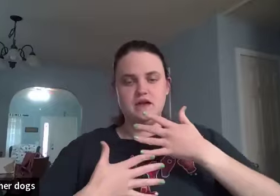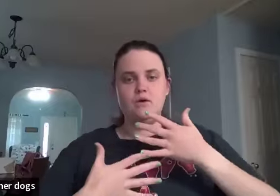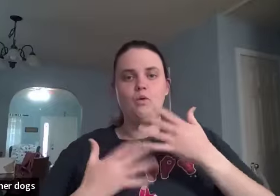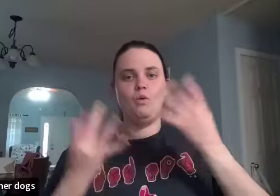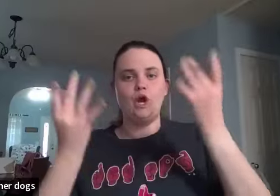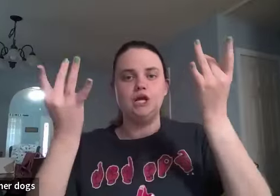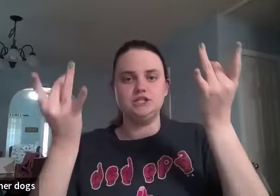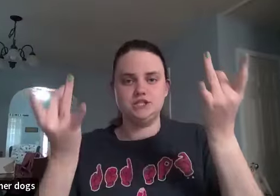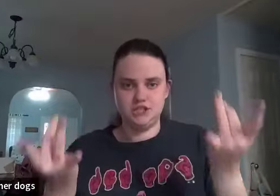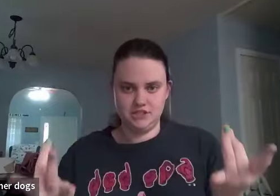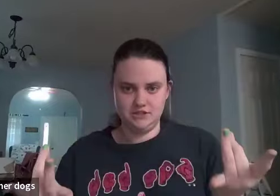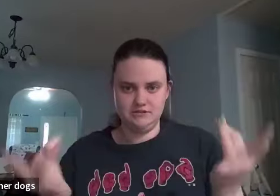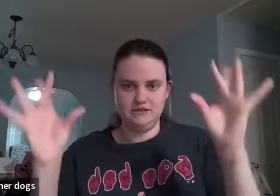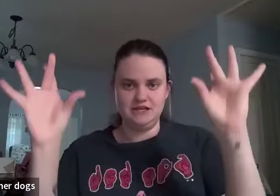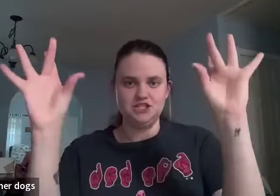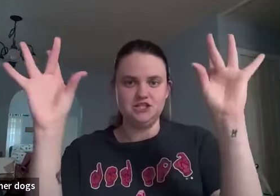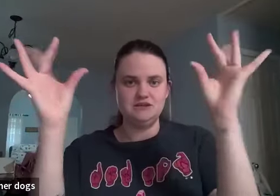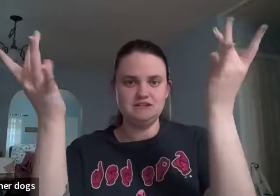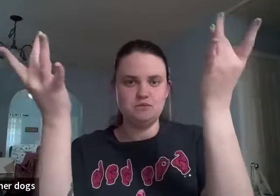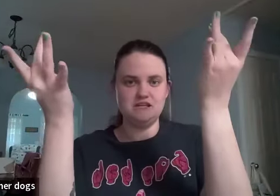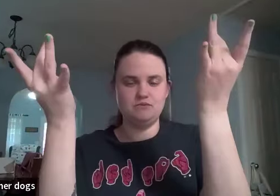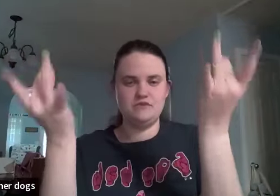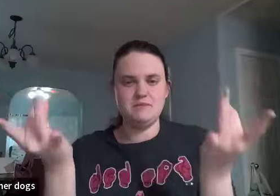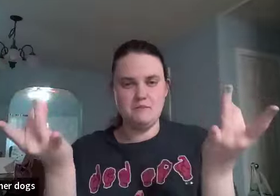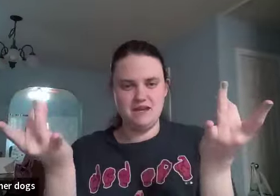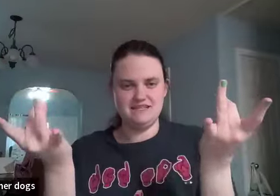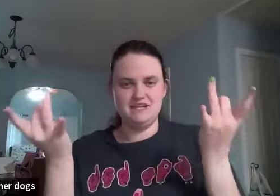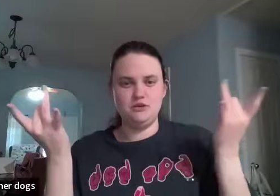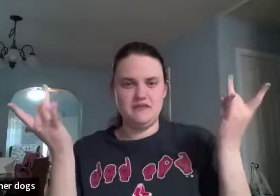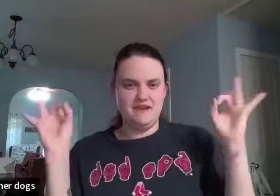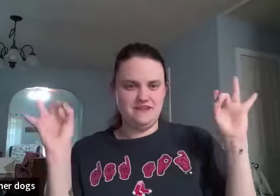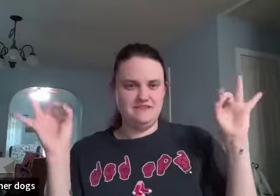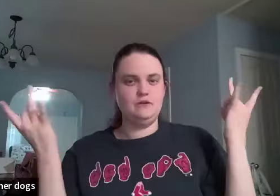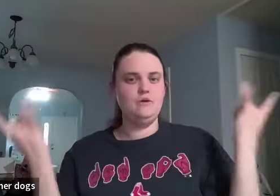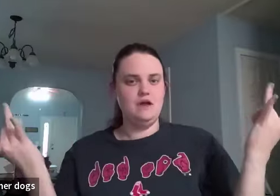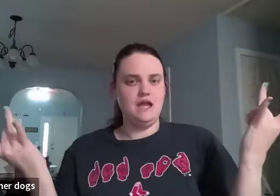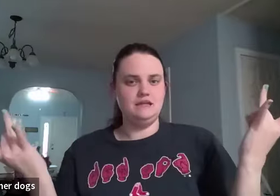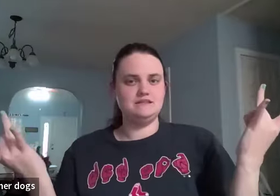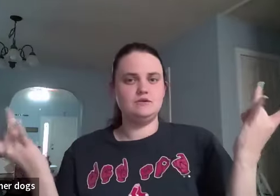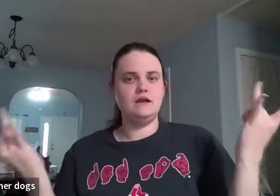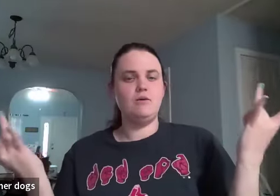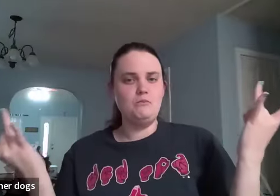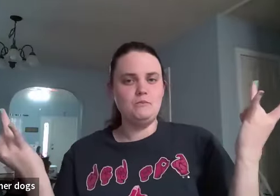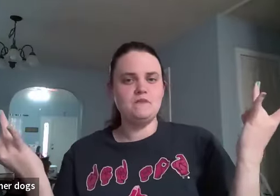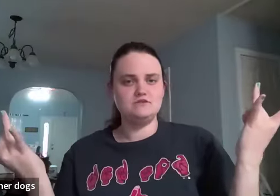that, or chill. And chill is almost like, think about meditate. You know, when they have like the little eights and they're like, that sort of